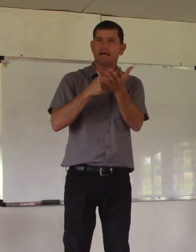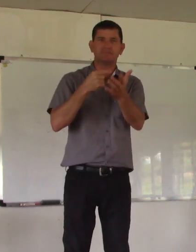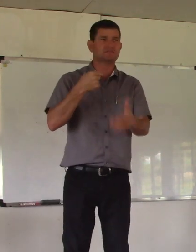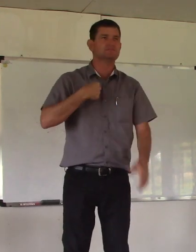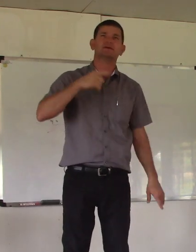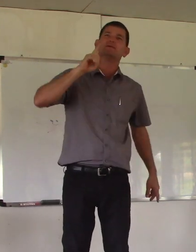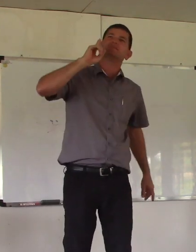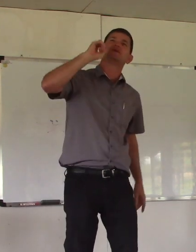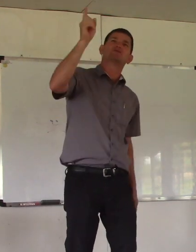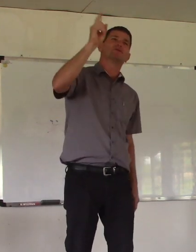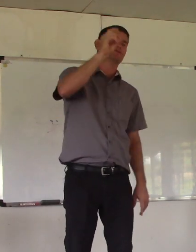Sometimes, we go